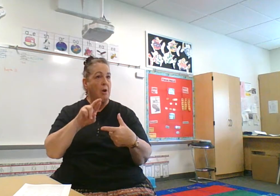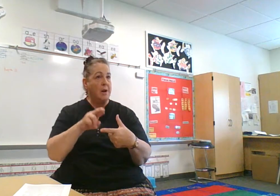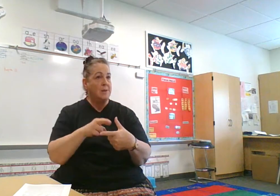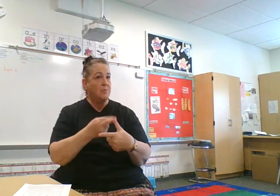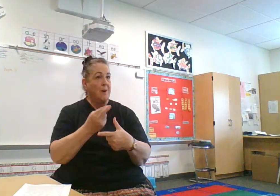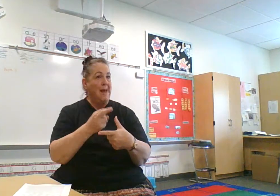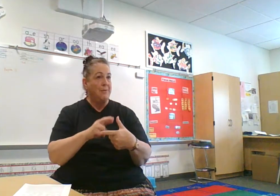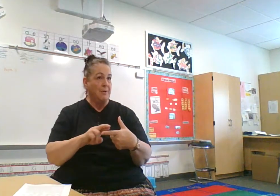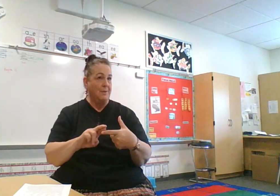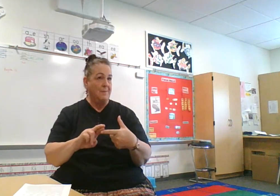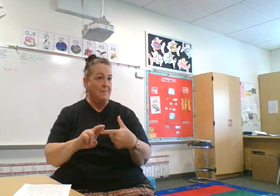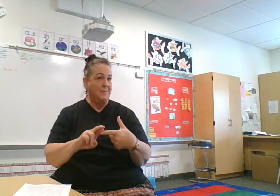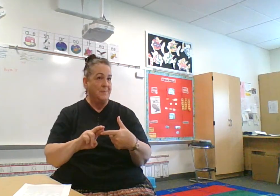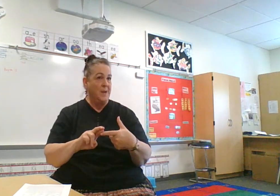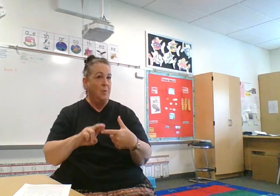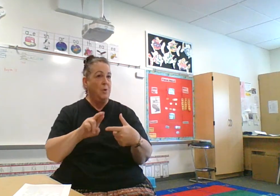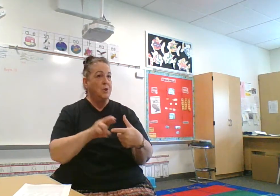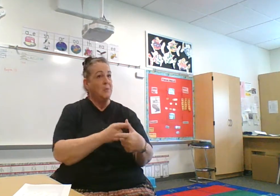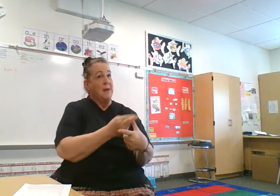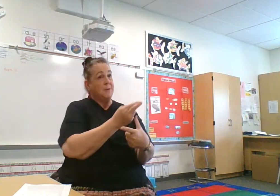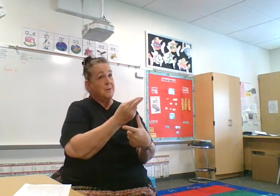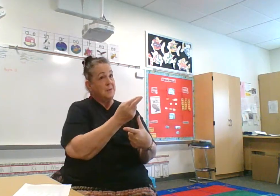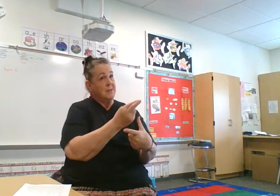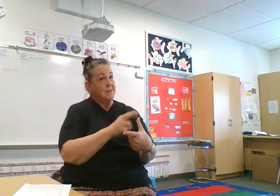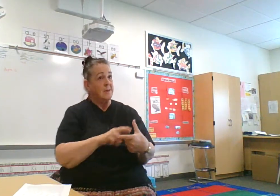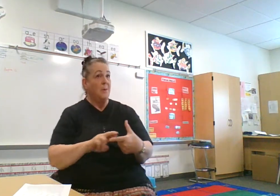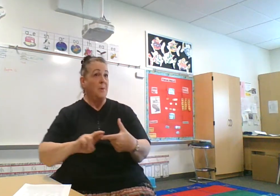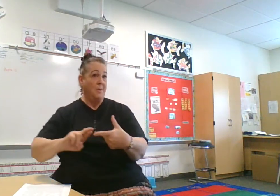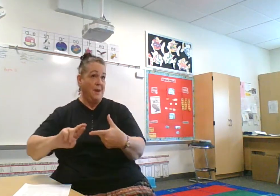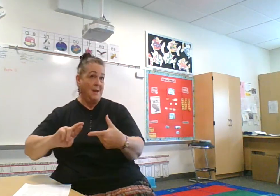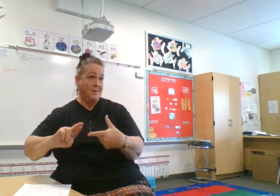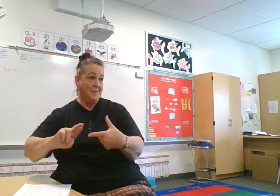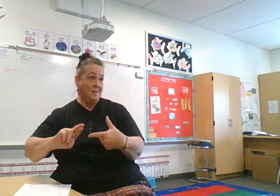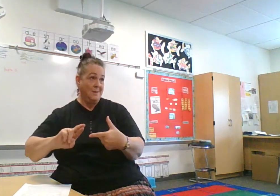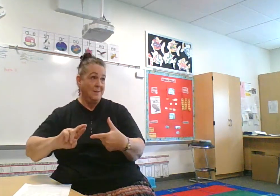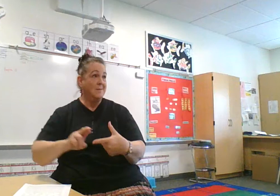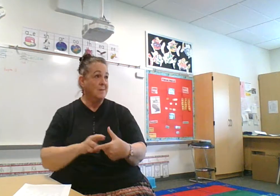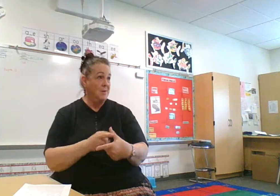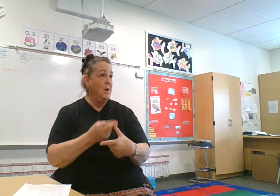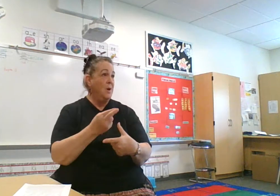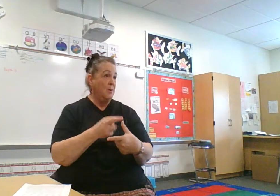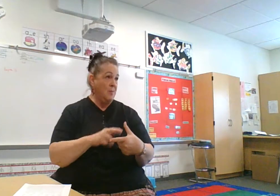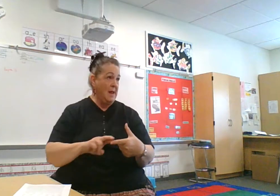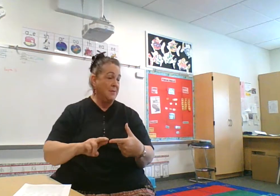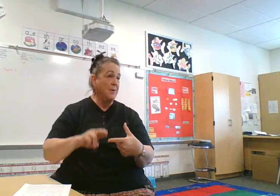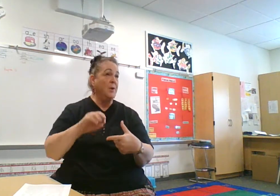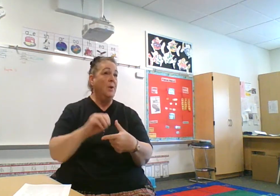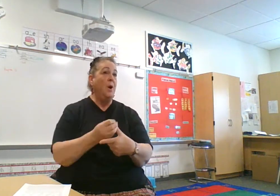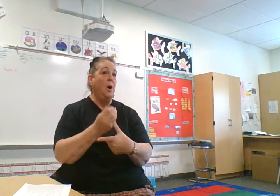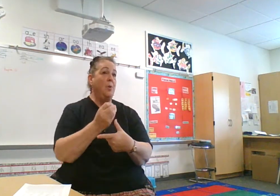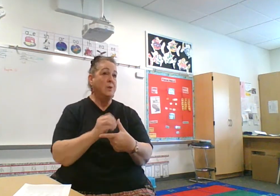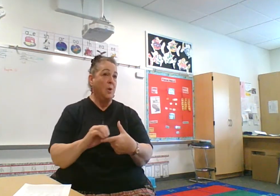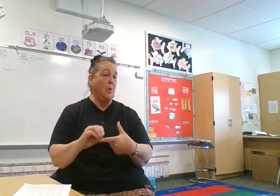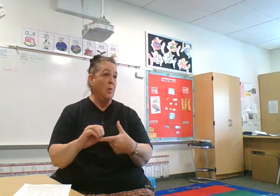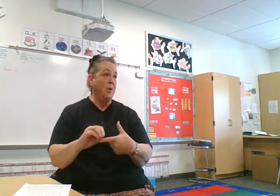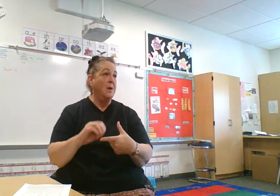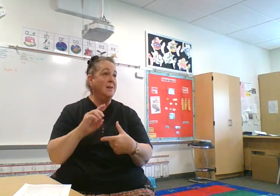is rather. Would you rather do this or that? So rather, O is or, D